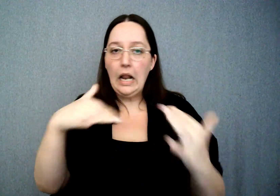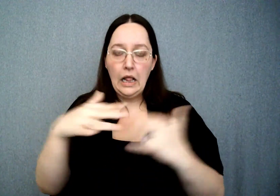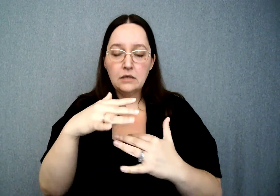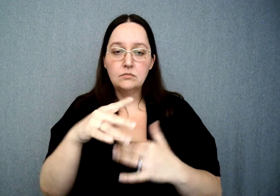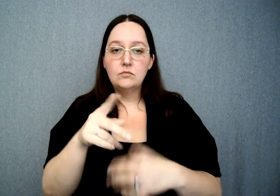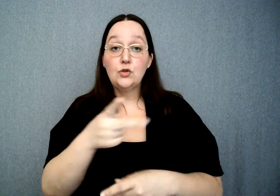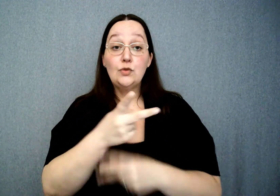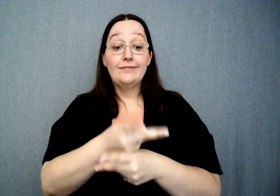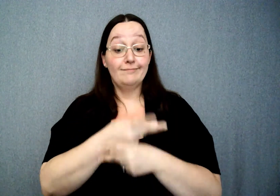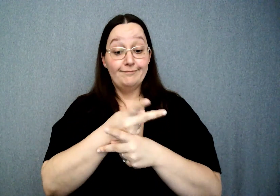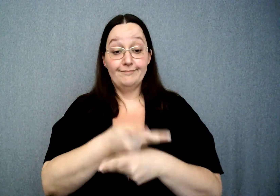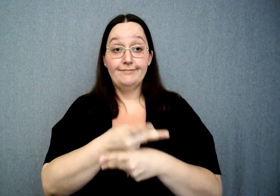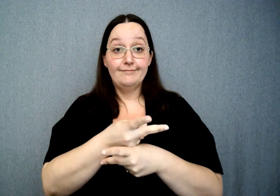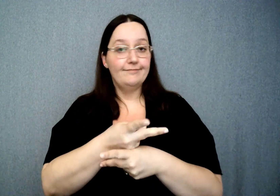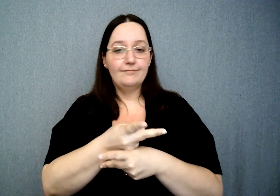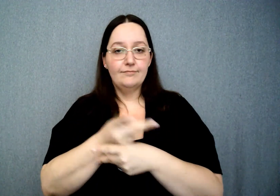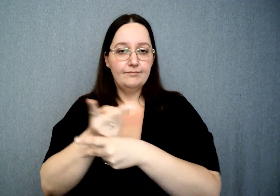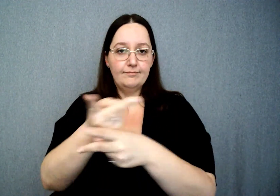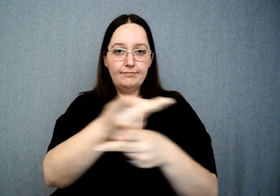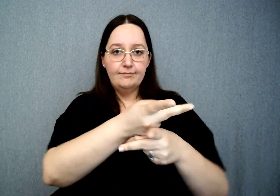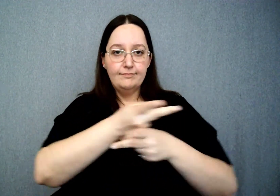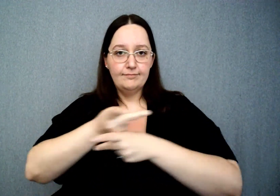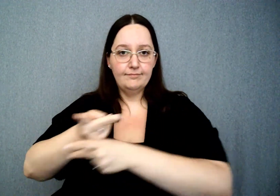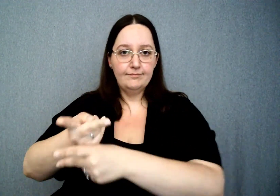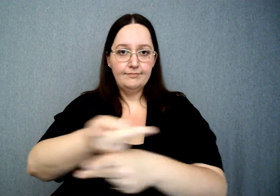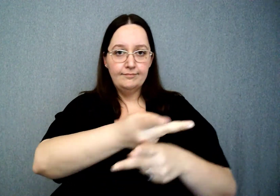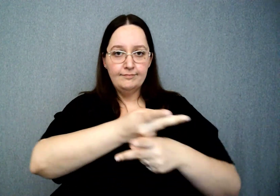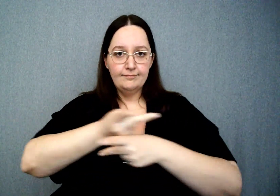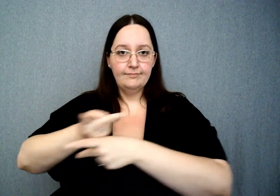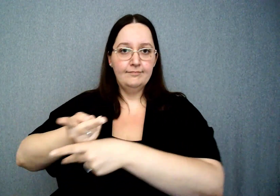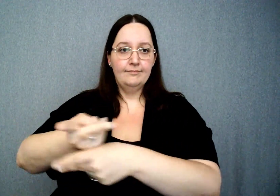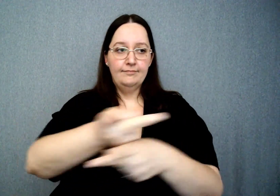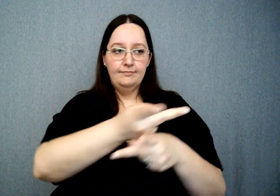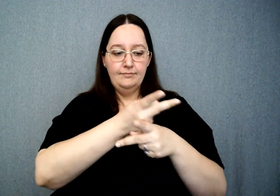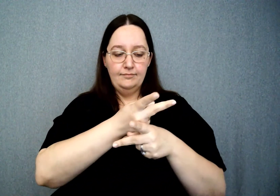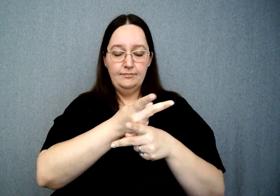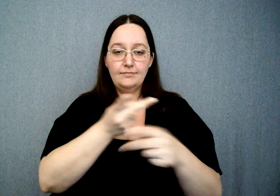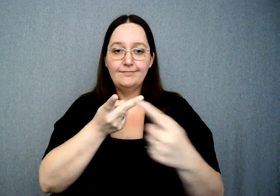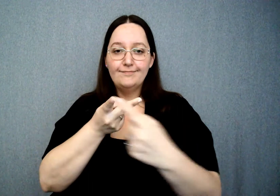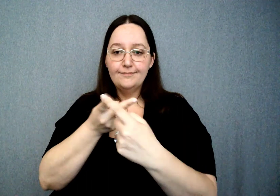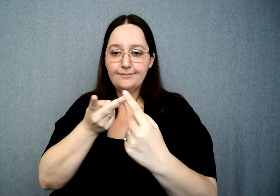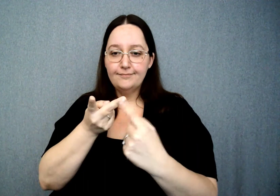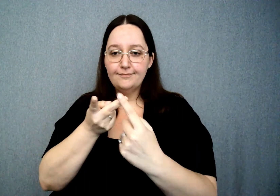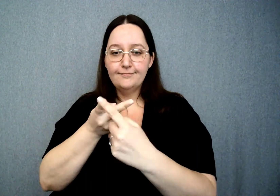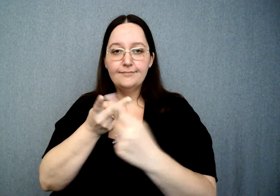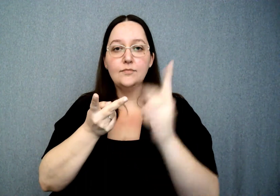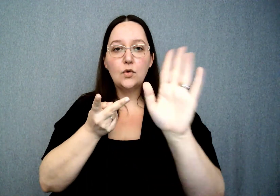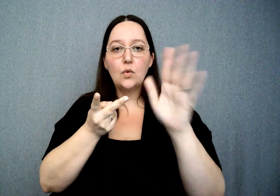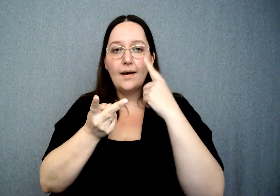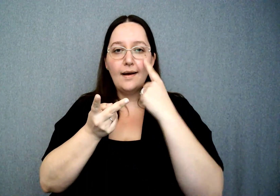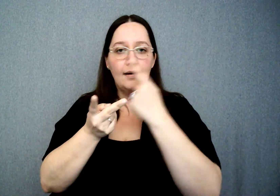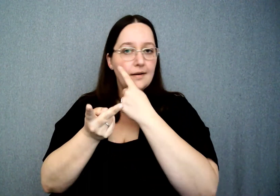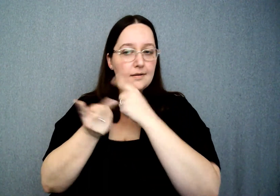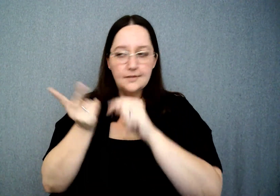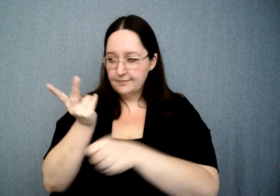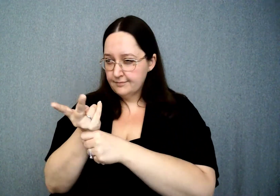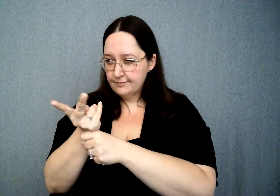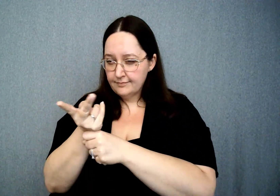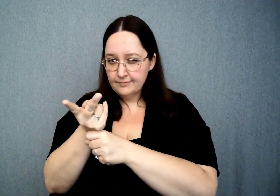for 30 or 40 kids, you're not just going to spin it up and down. You're going to go more of a horizontal spin. Imagine these two fingers,